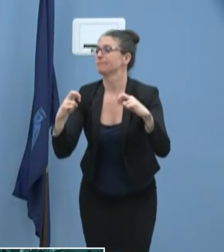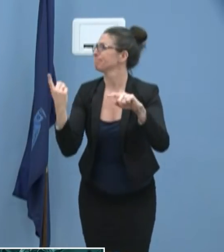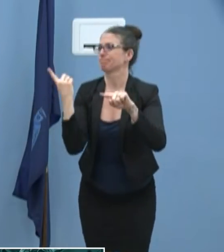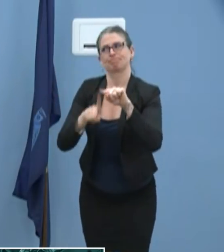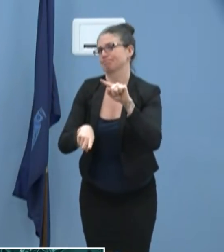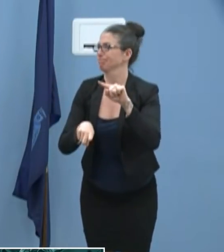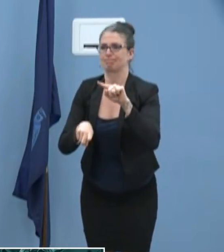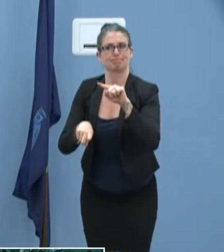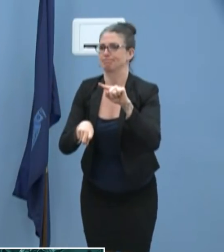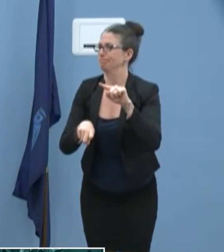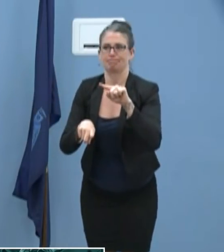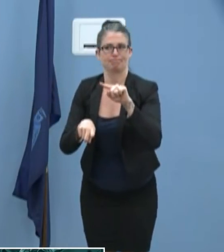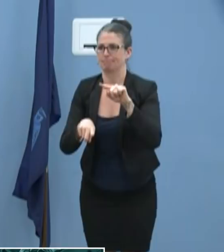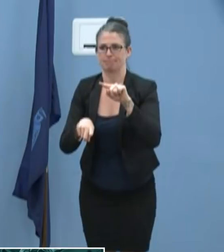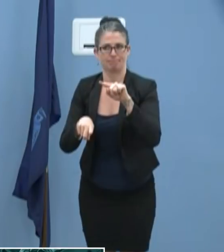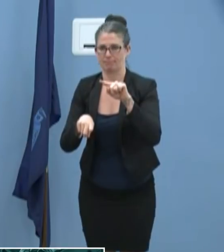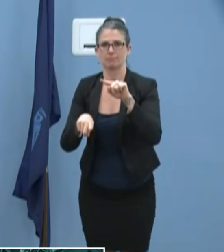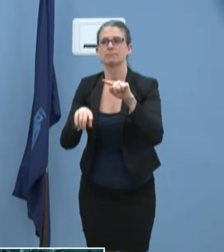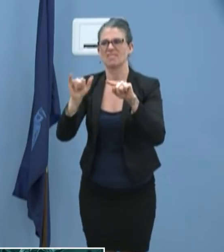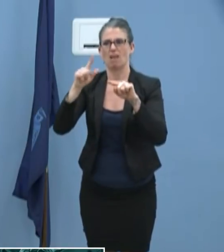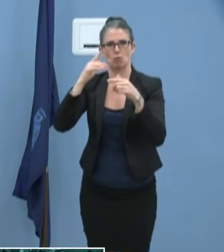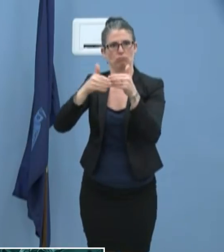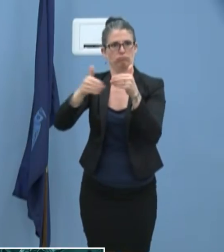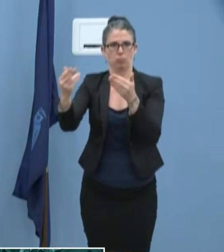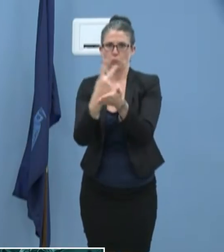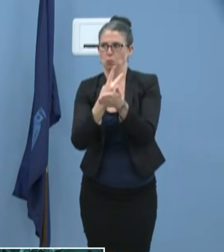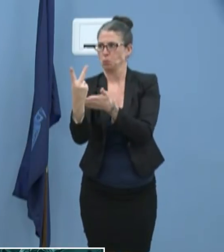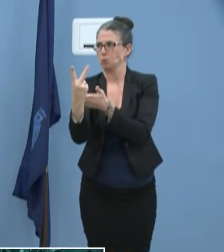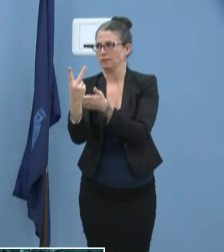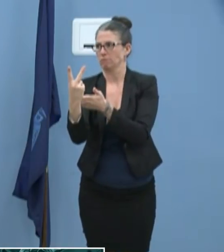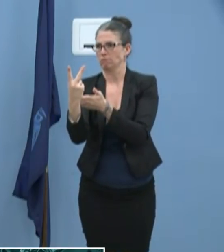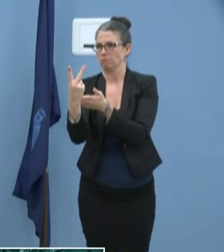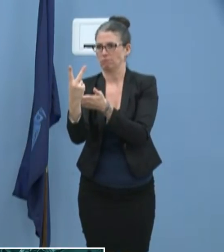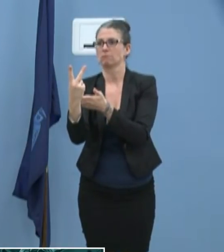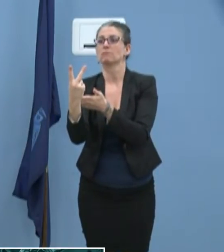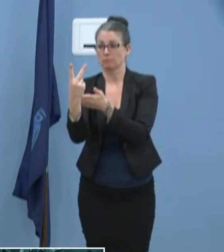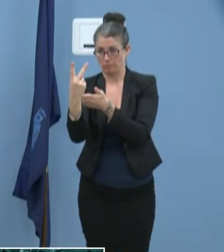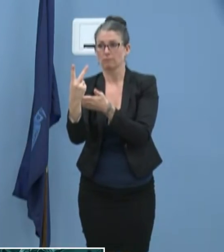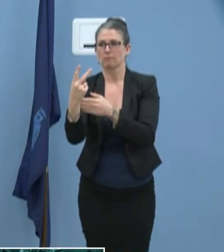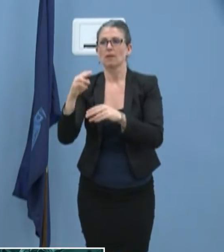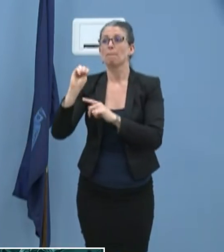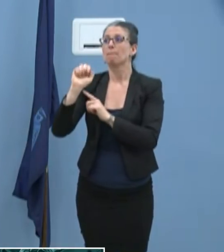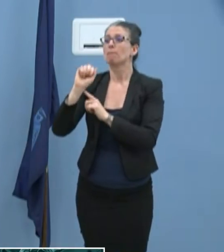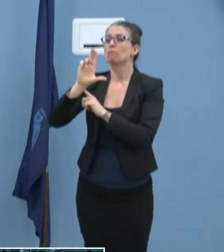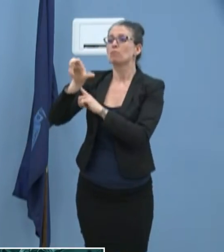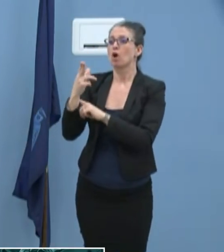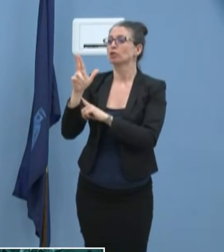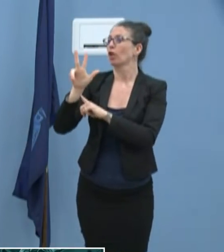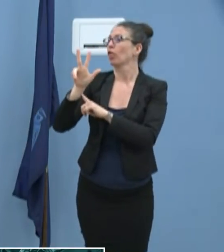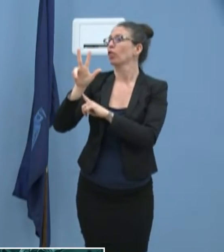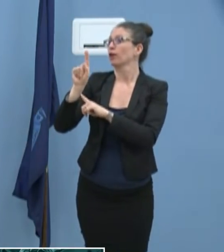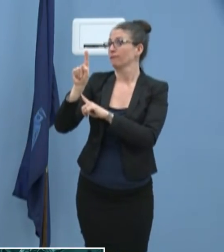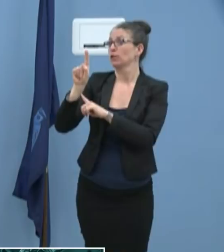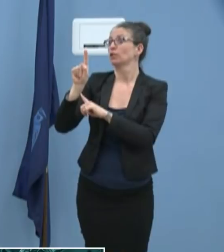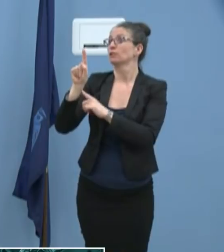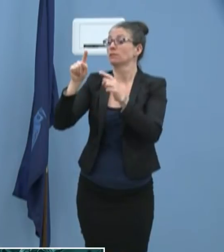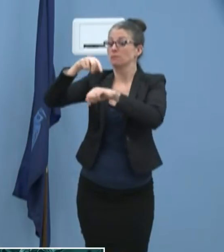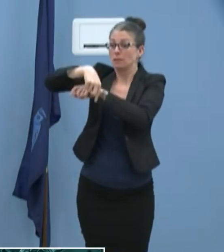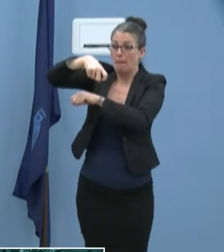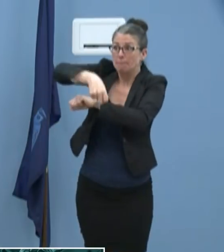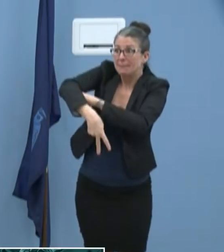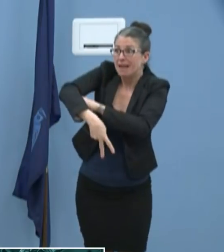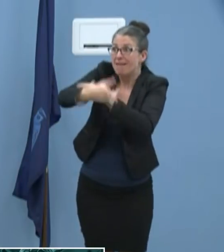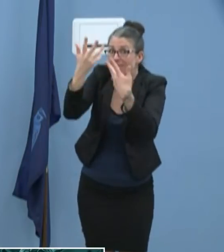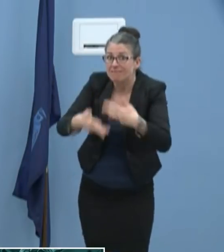will extend for the next 14 days through midnight, March 31st, and it is subject to review and